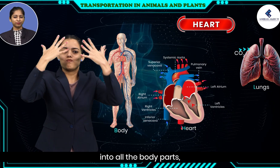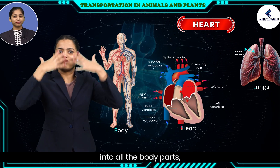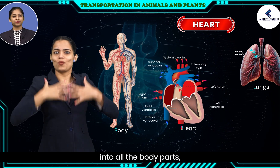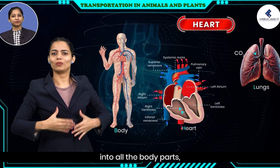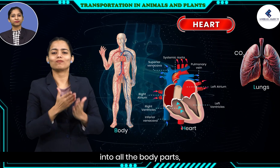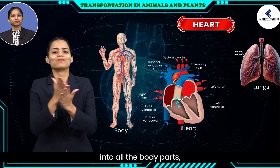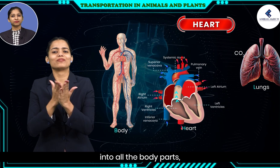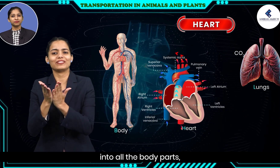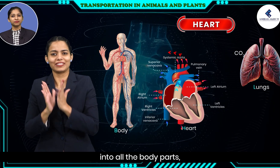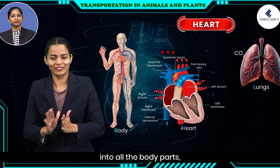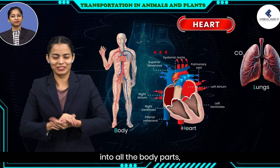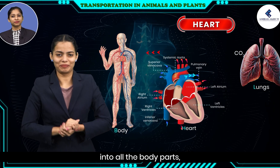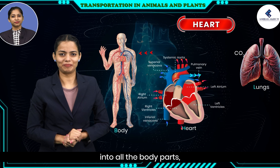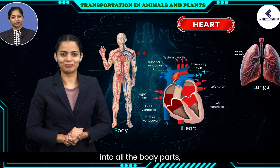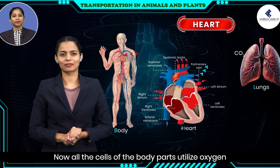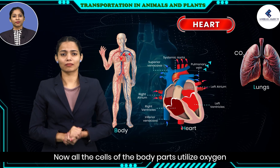parts.